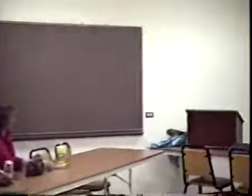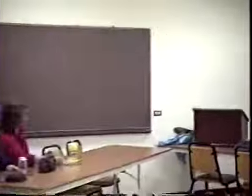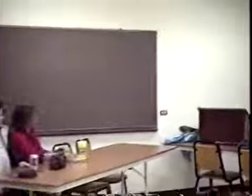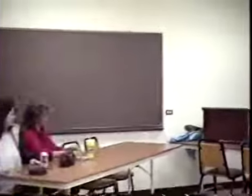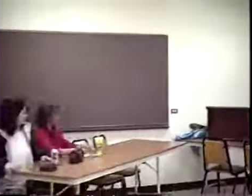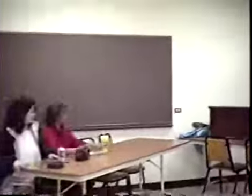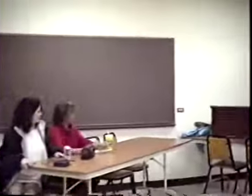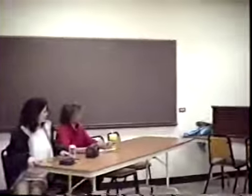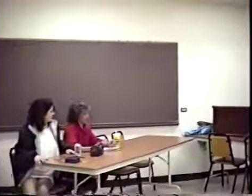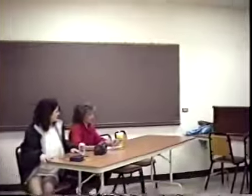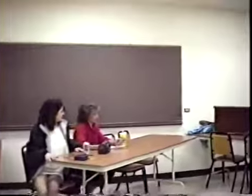ahead.